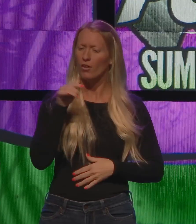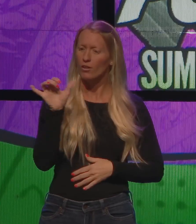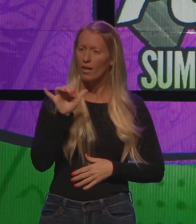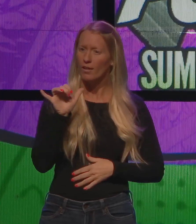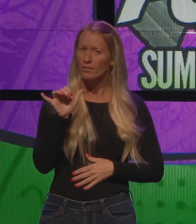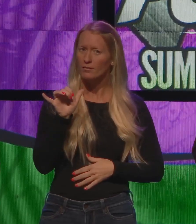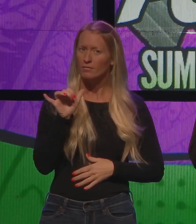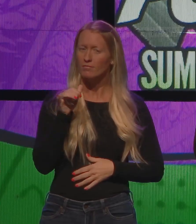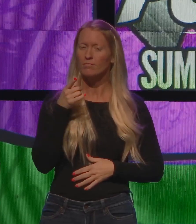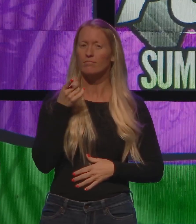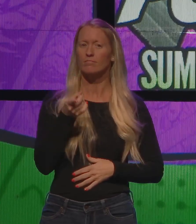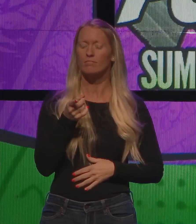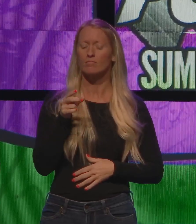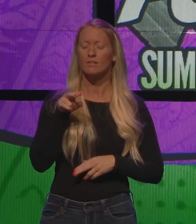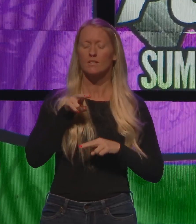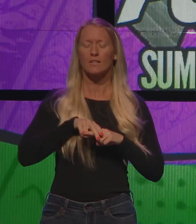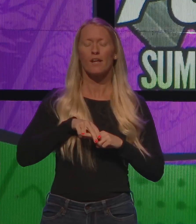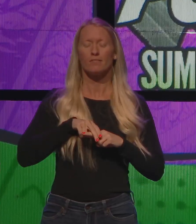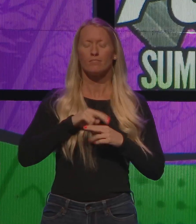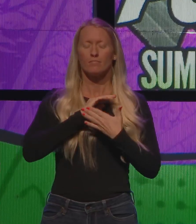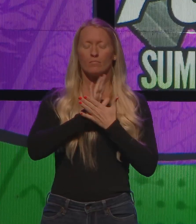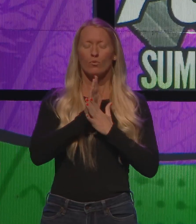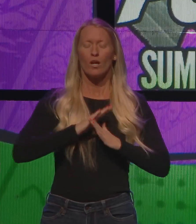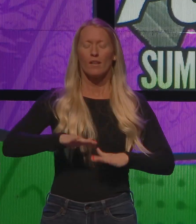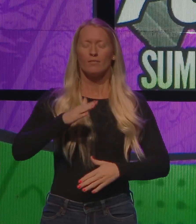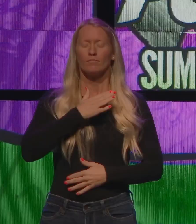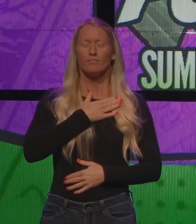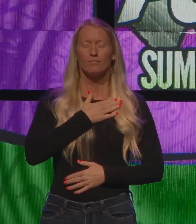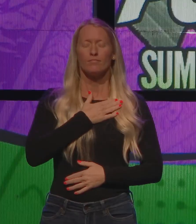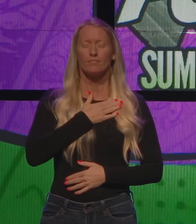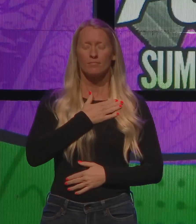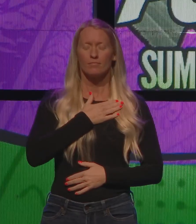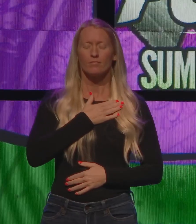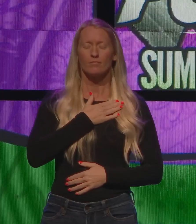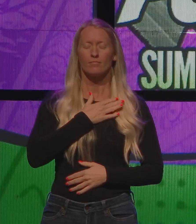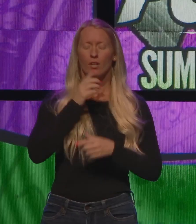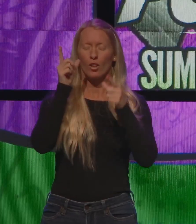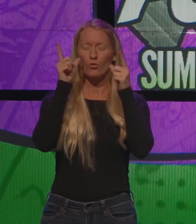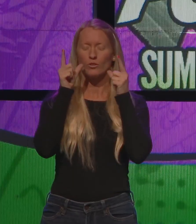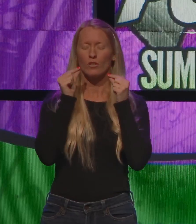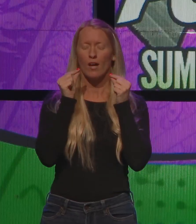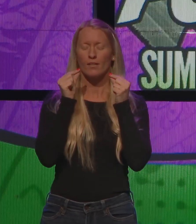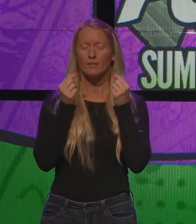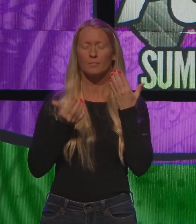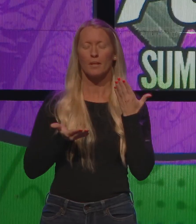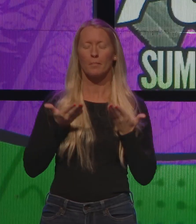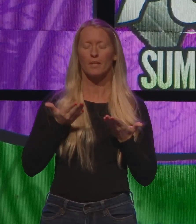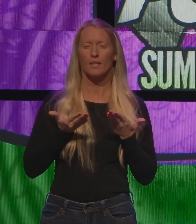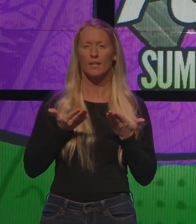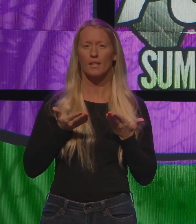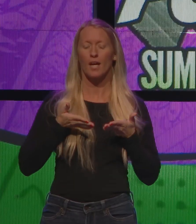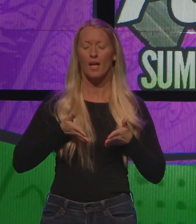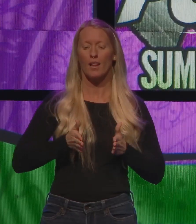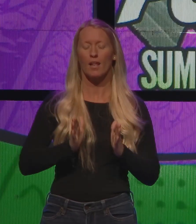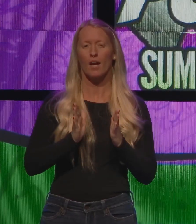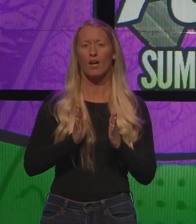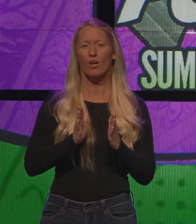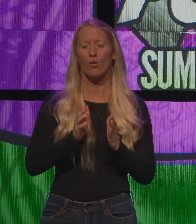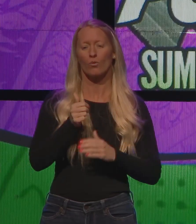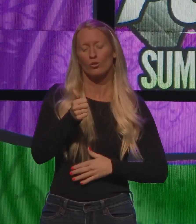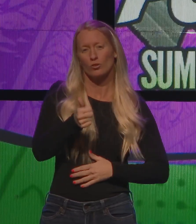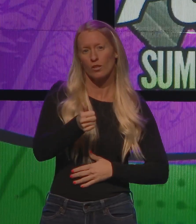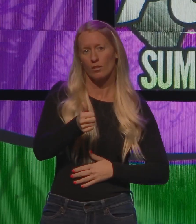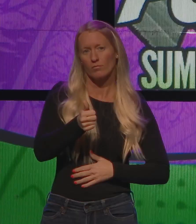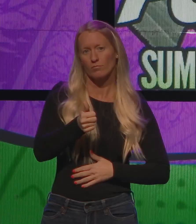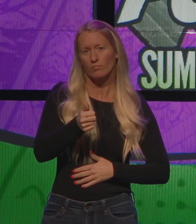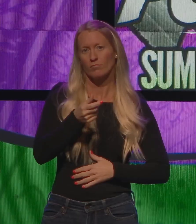quietly, put your hand over your heart, maybe close your eyes, and allow yourself to behold you.